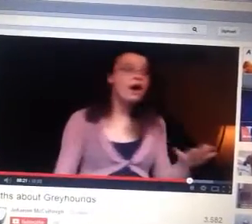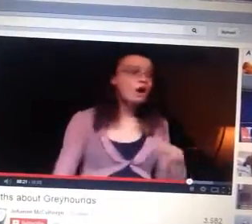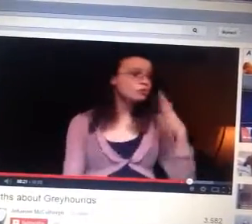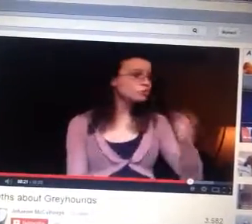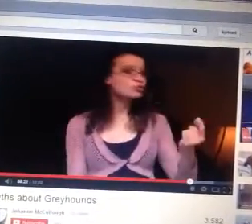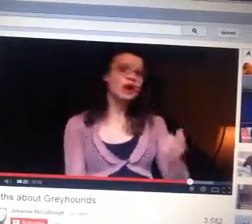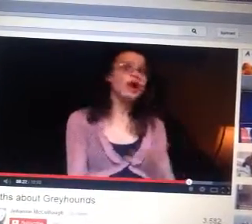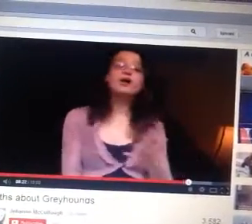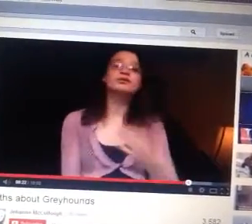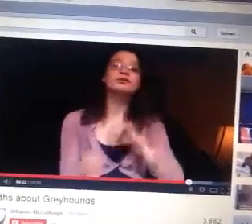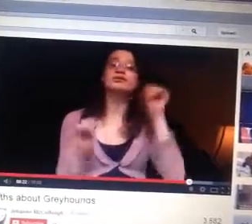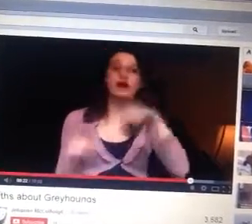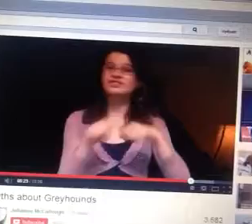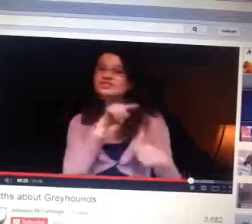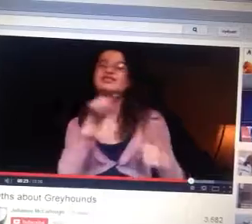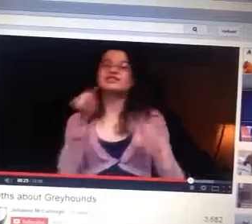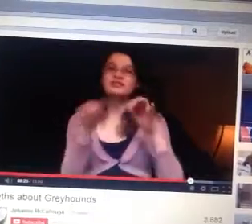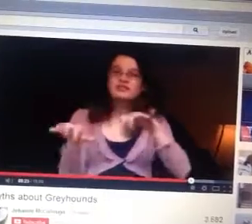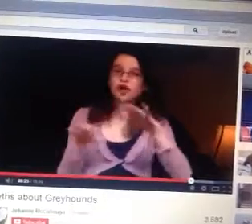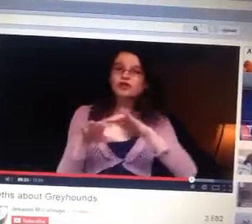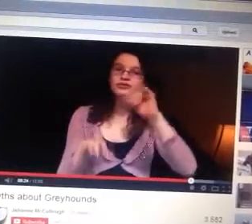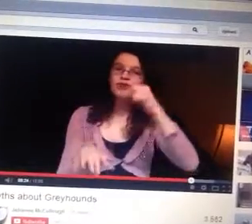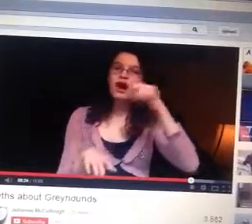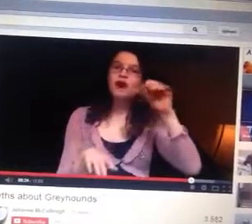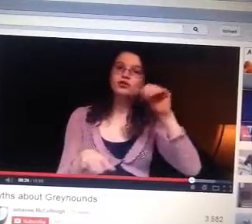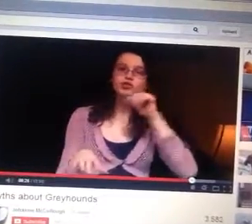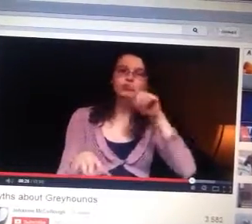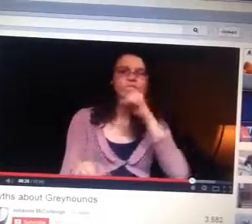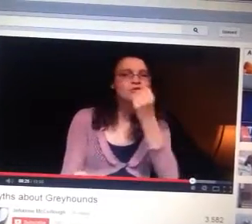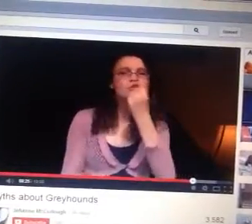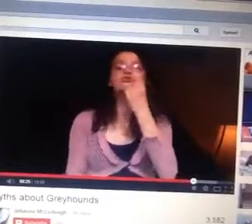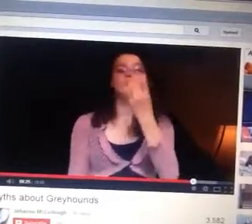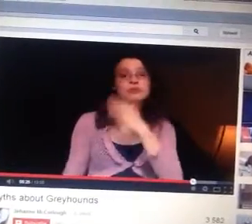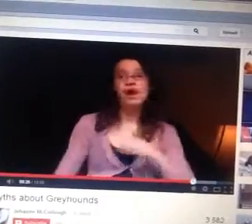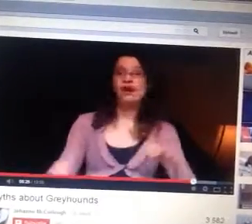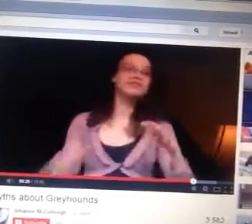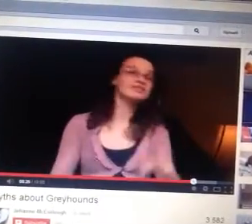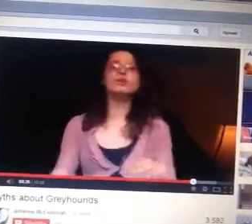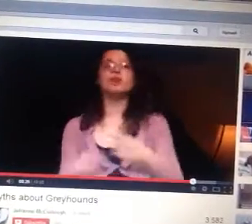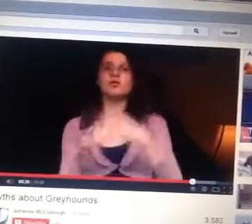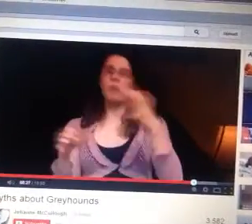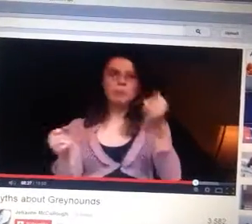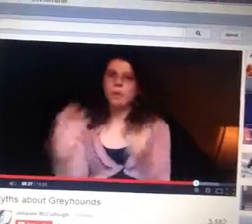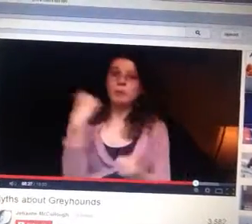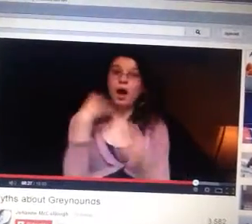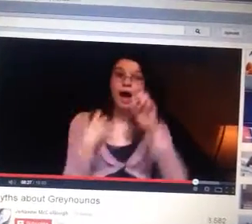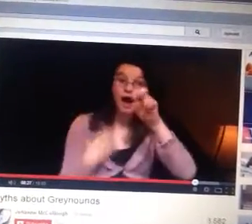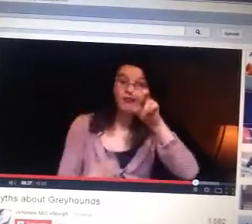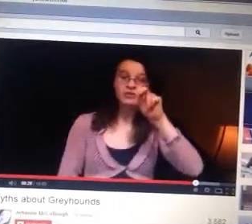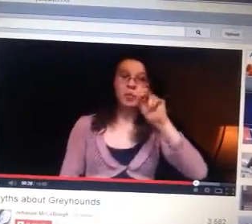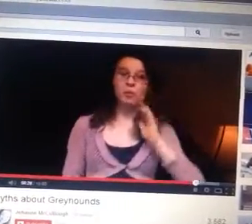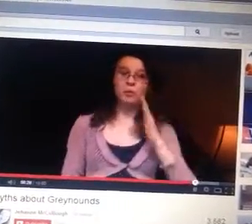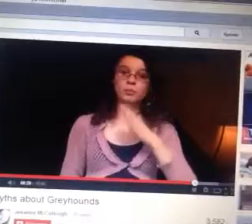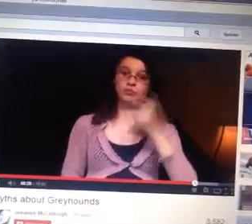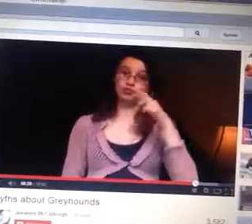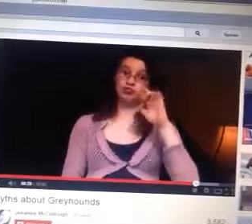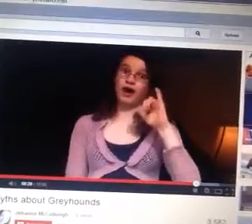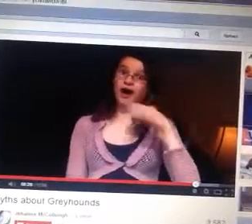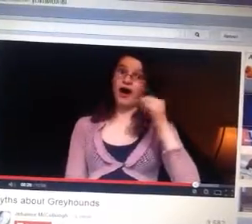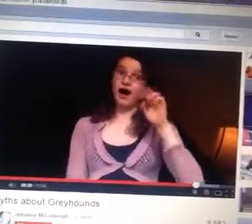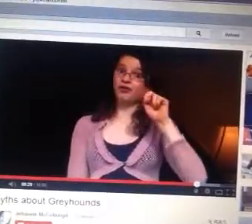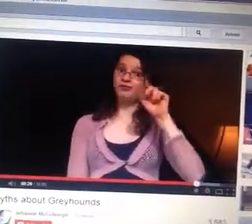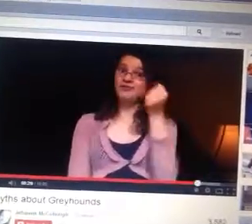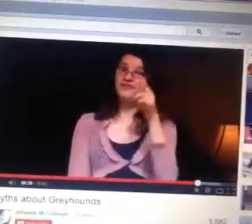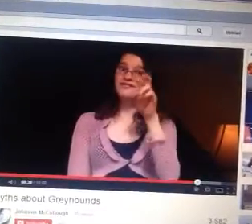what problems you're faced with, and you can kind of help each other out with that, to see what type of food